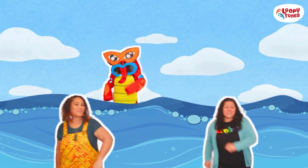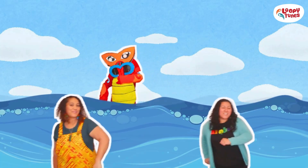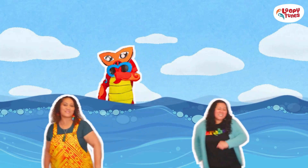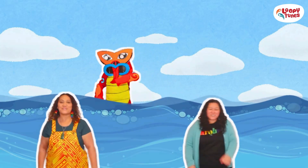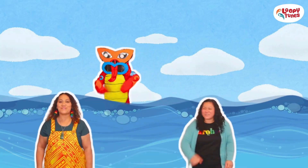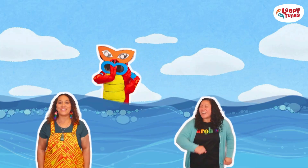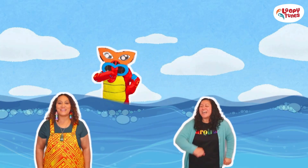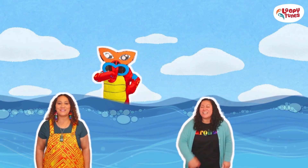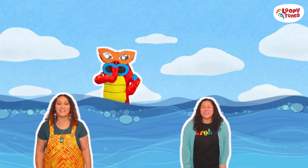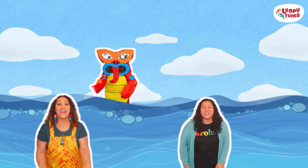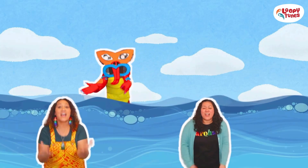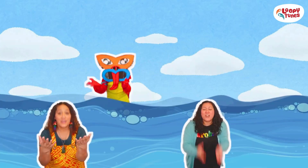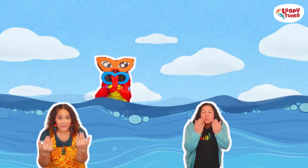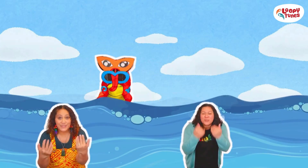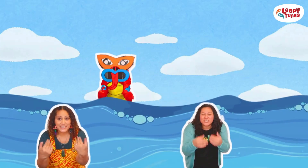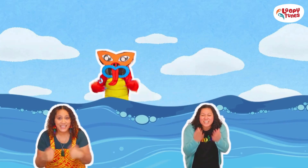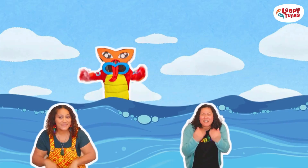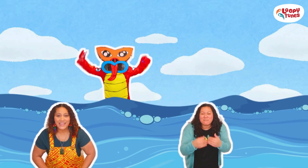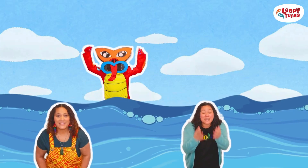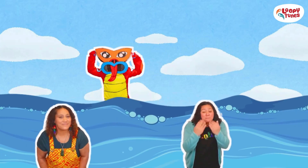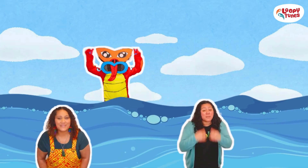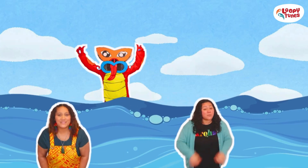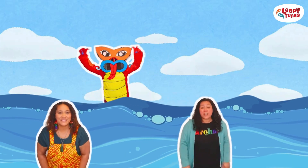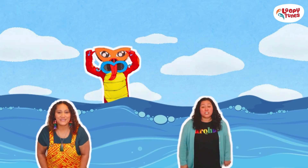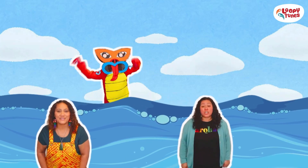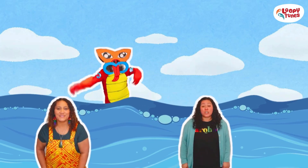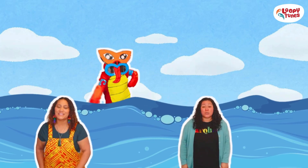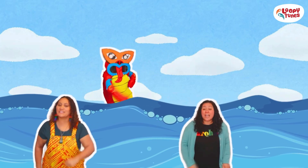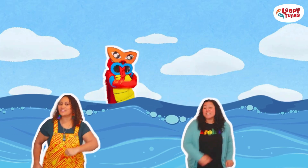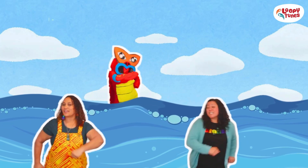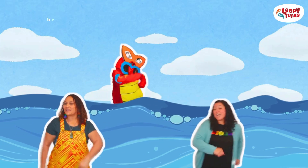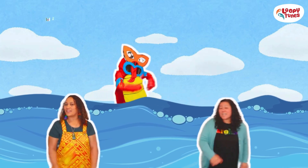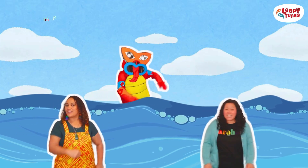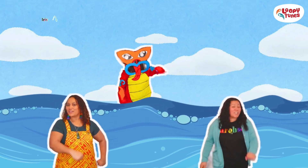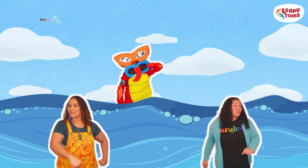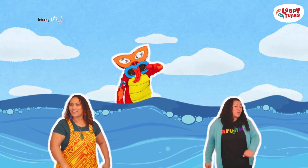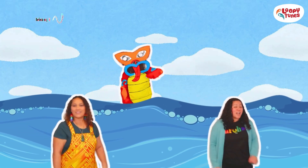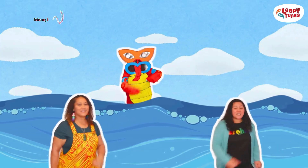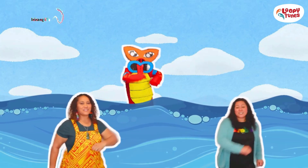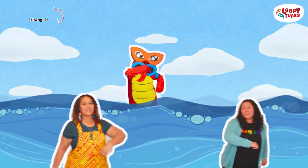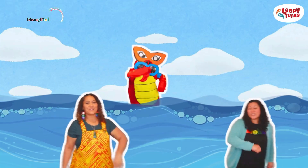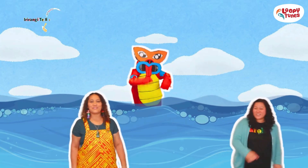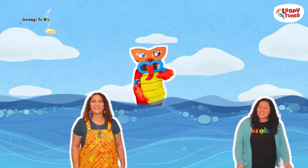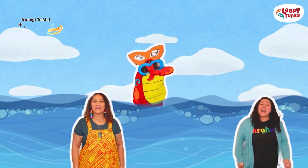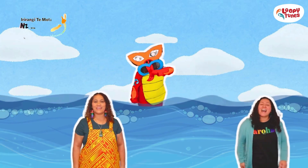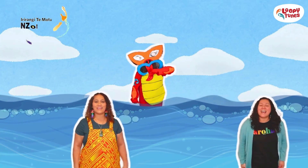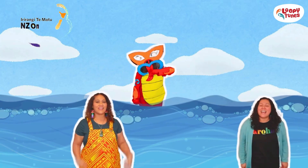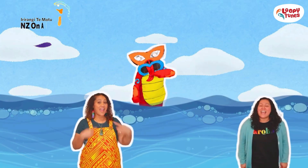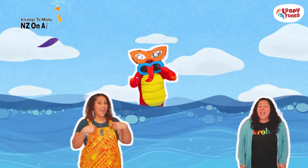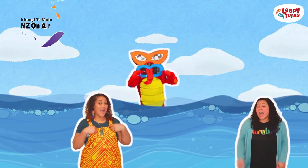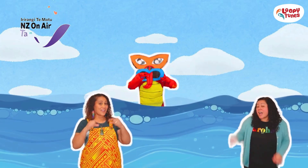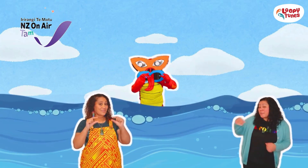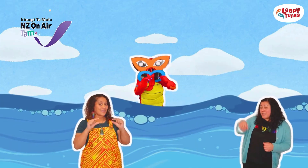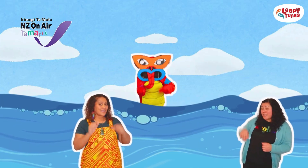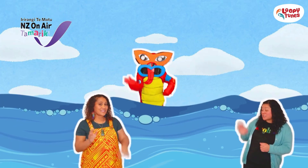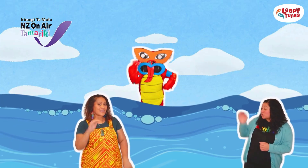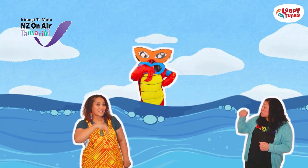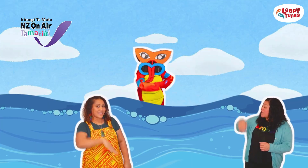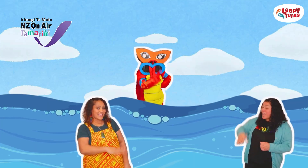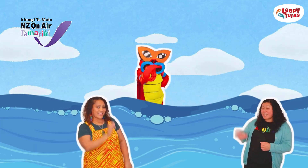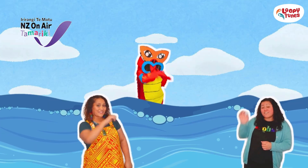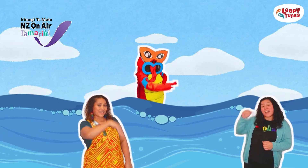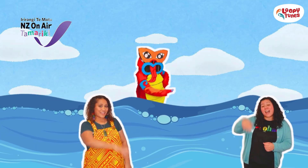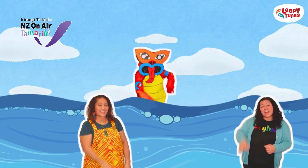ono itu waru, won't you come and be one too? Tahi rua toru wha, I'm a